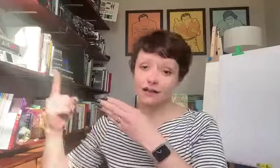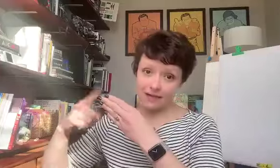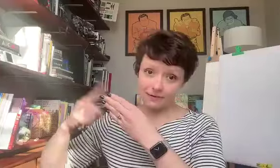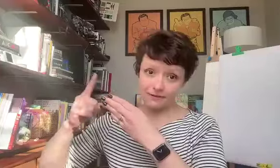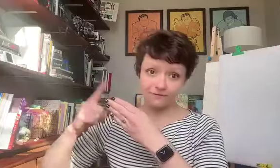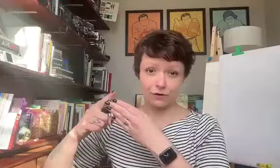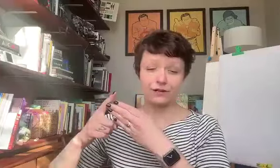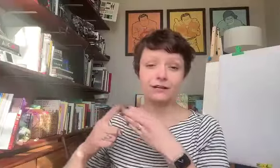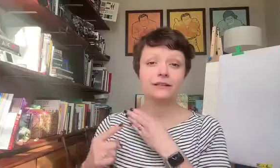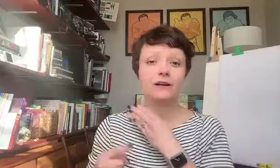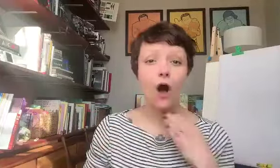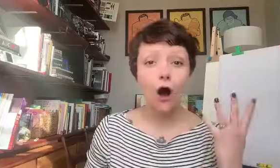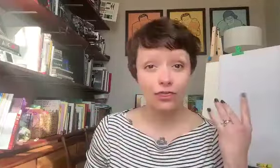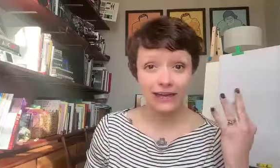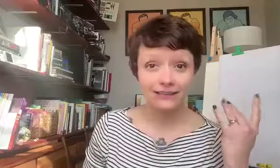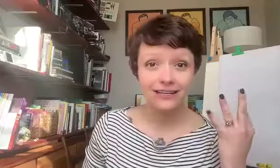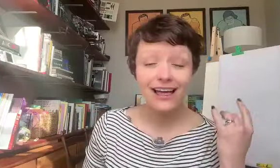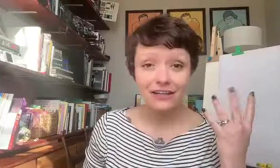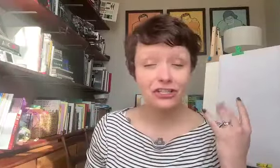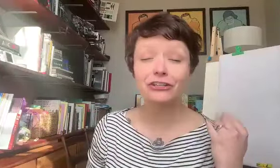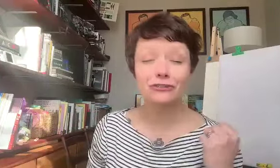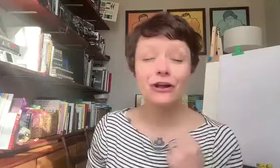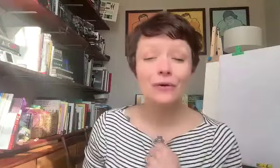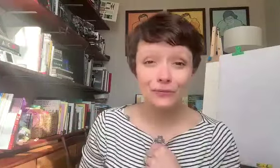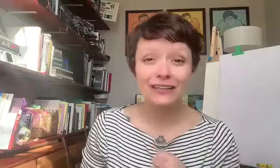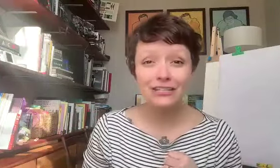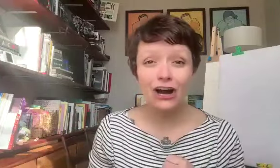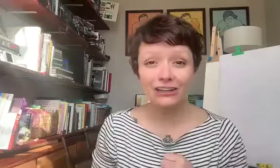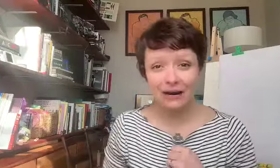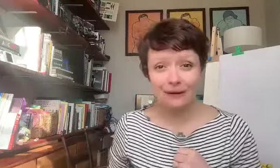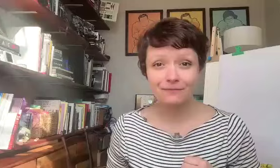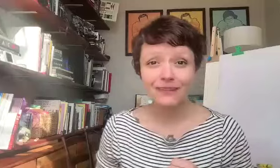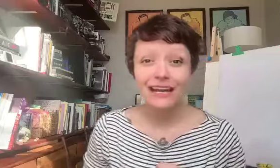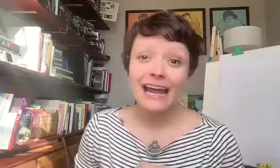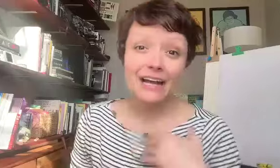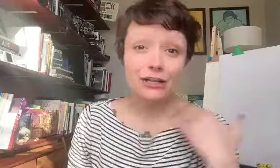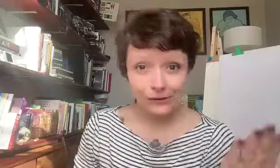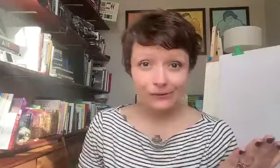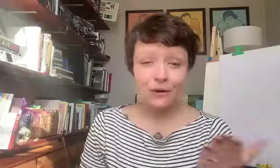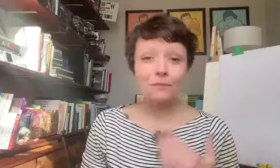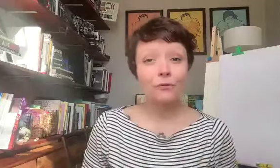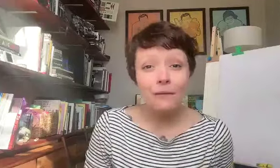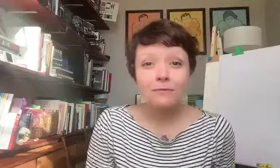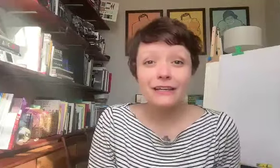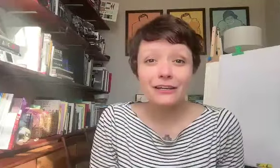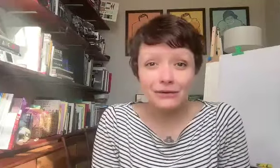and there's food. All things that children really talk a lot about. And you probably